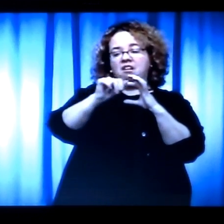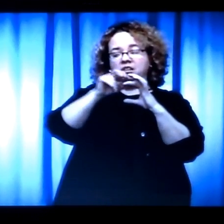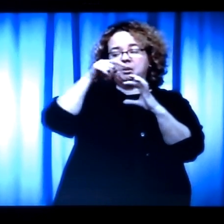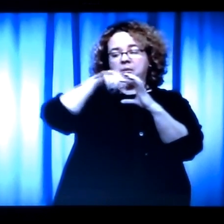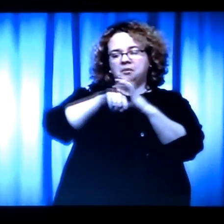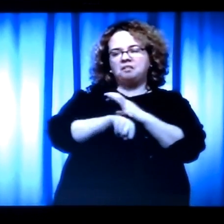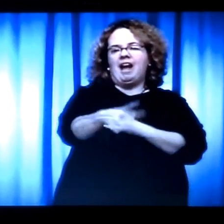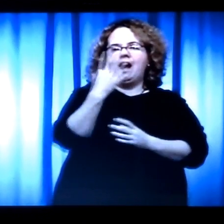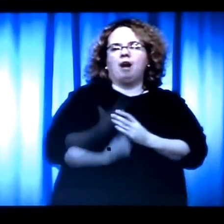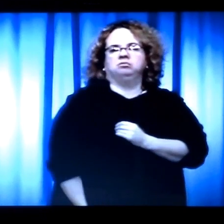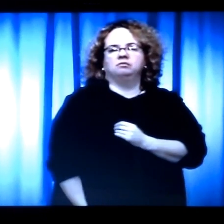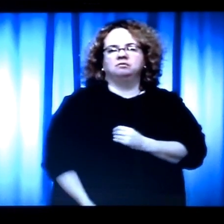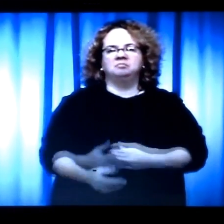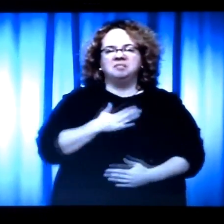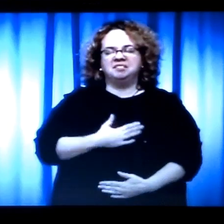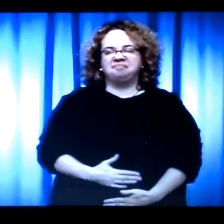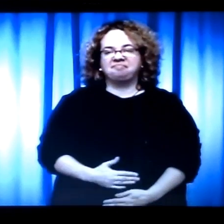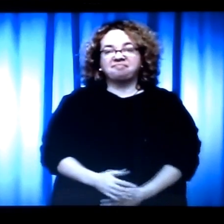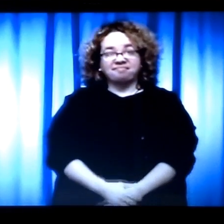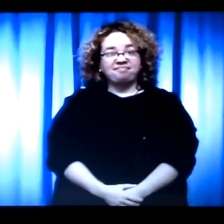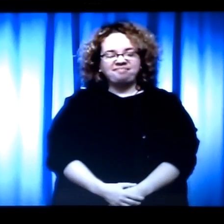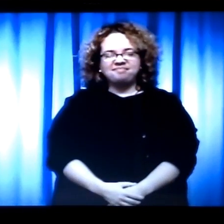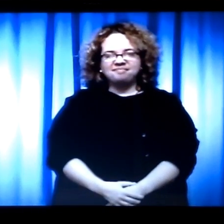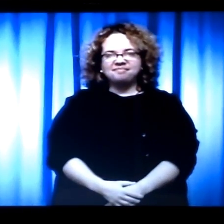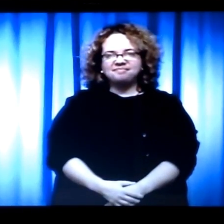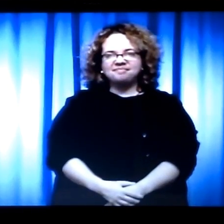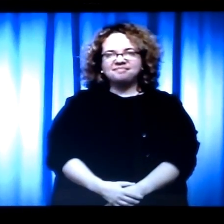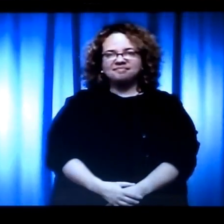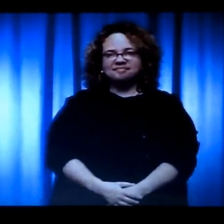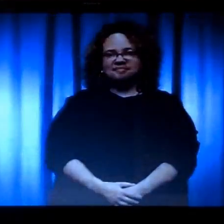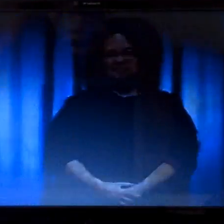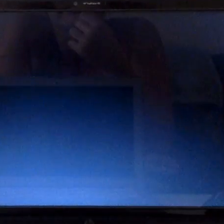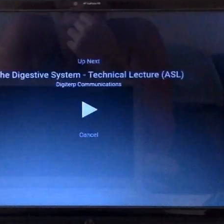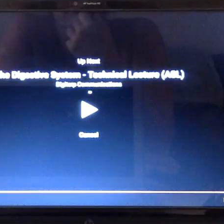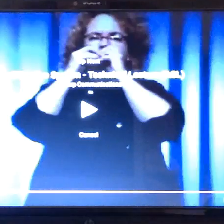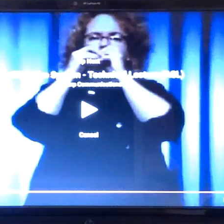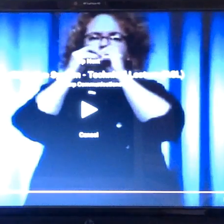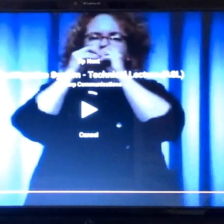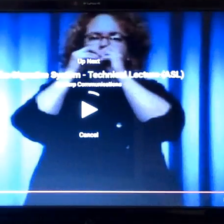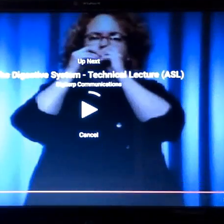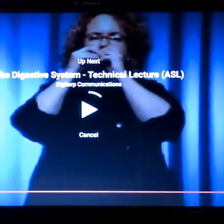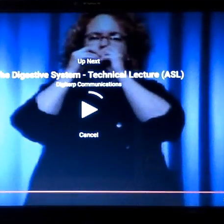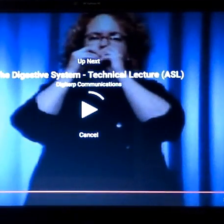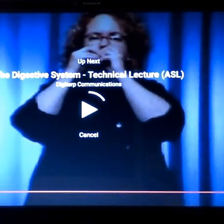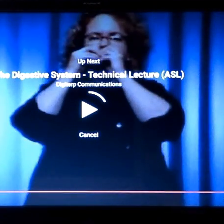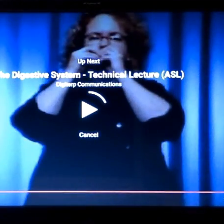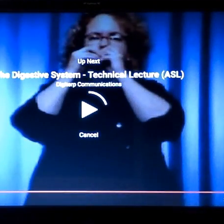The last step on the digestive tract eventually goes through the rectum and out the anus, and that is how waste exits the body.